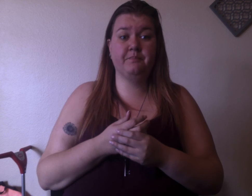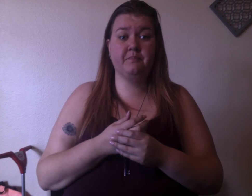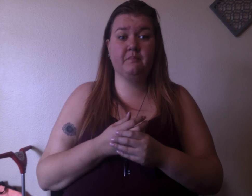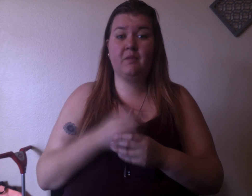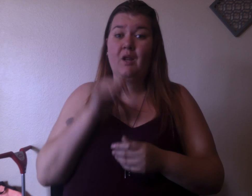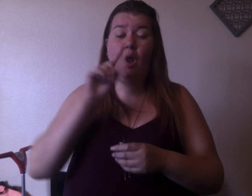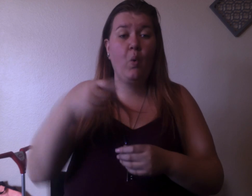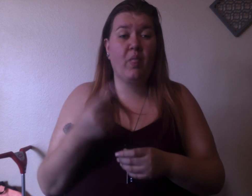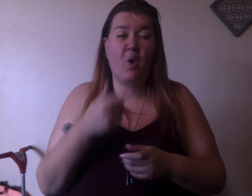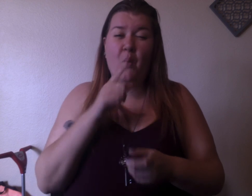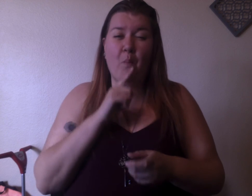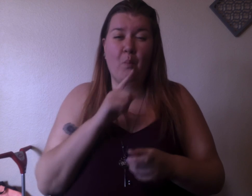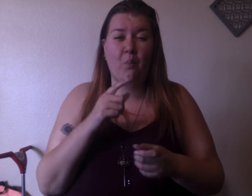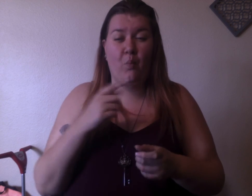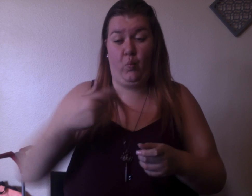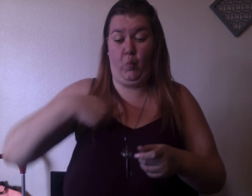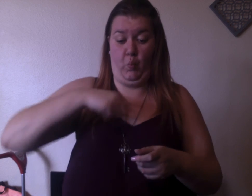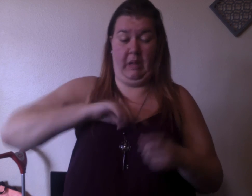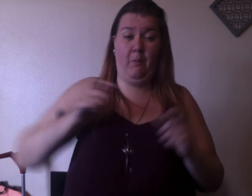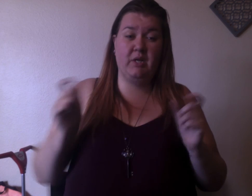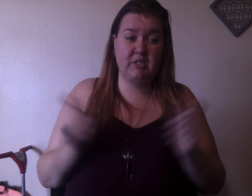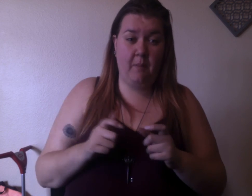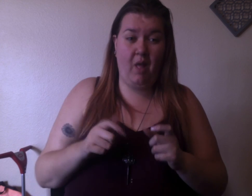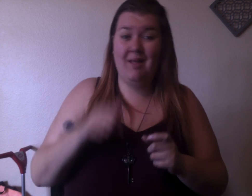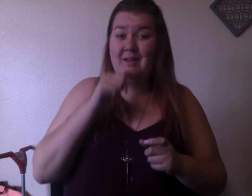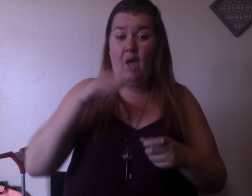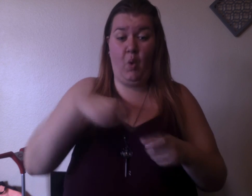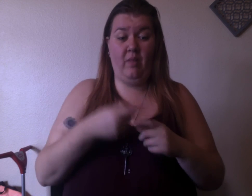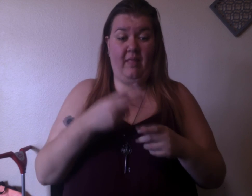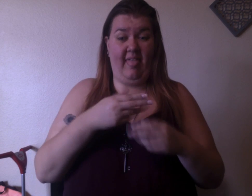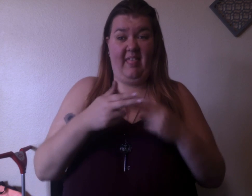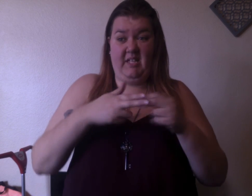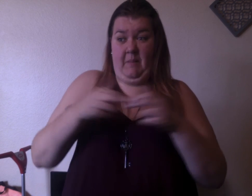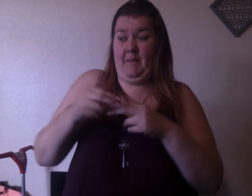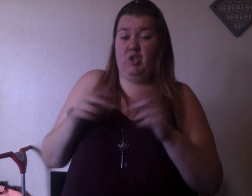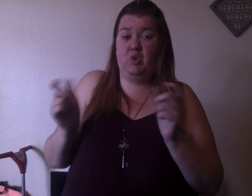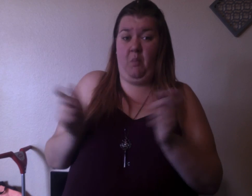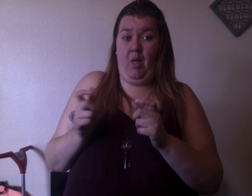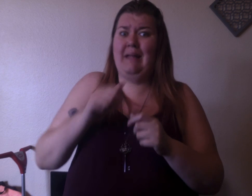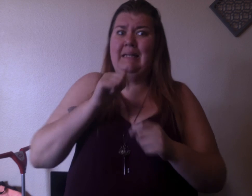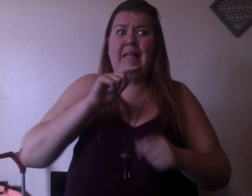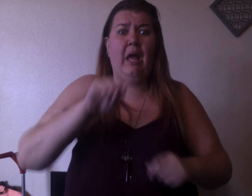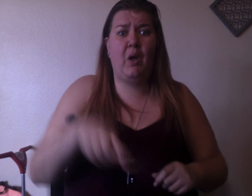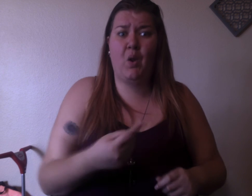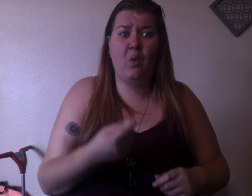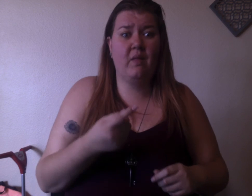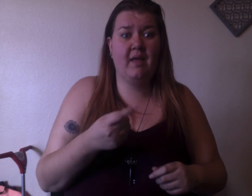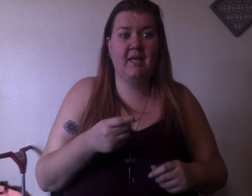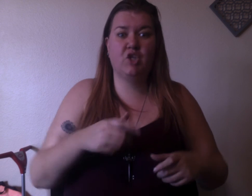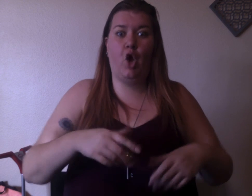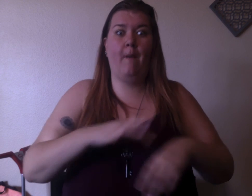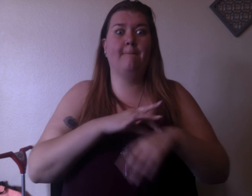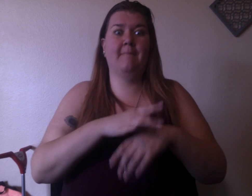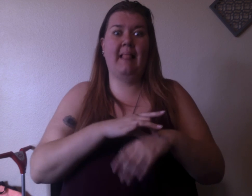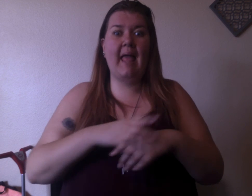not only are we pretty small, and not only are the things we build pretty small, and not only is our planet ultra small, and not